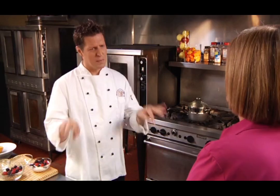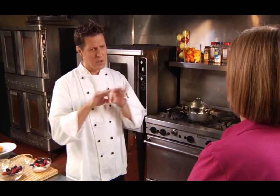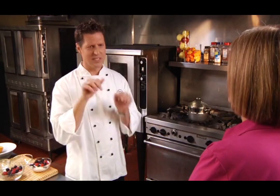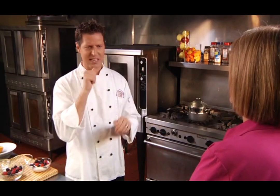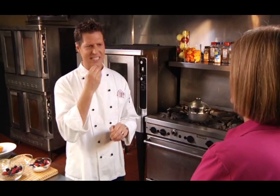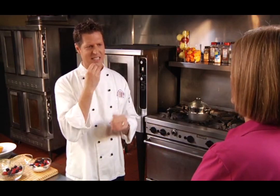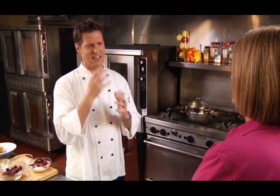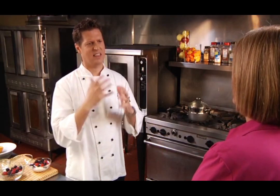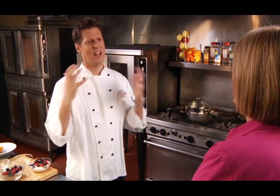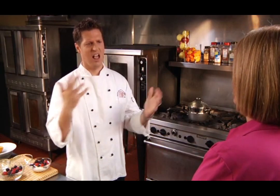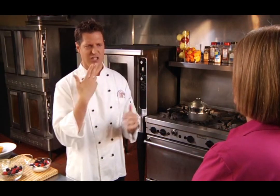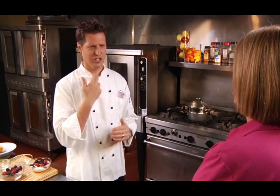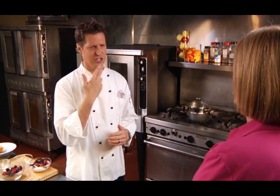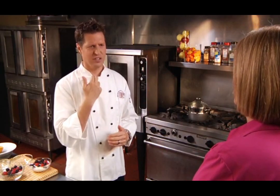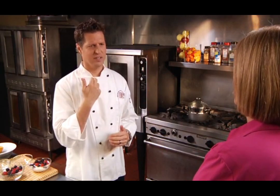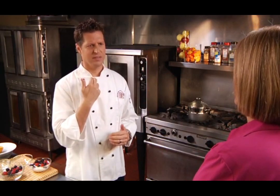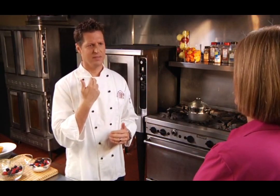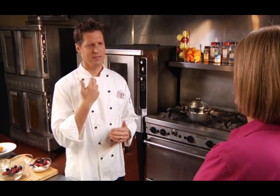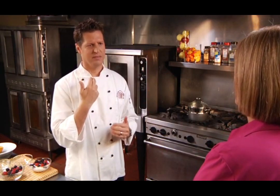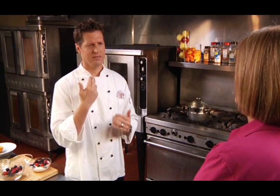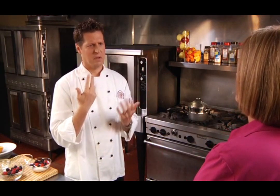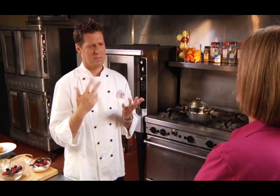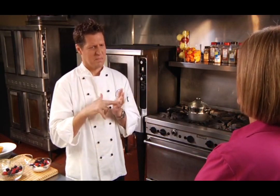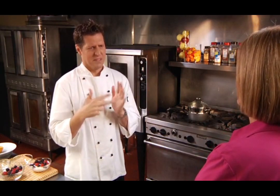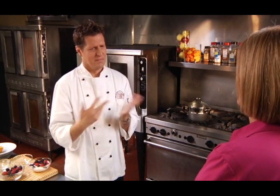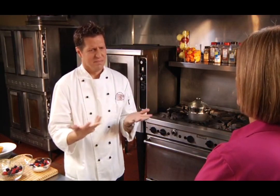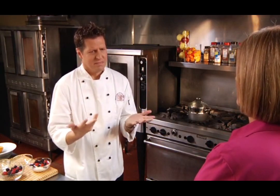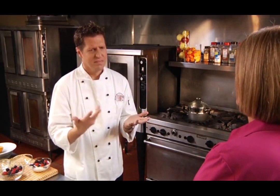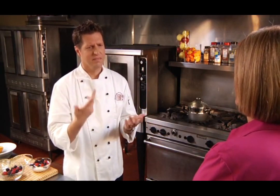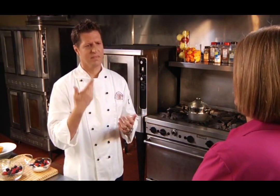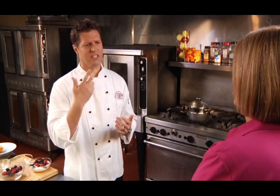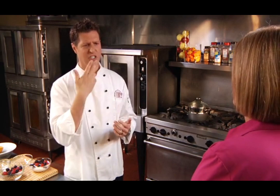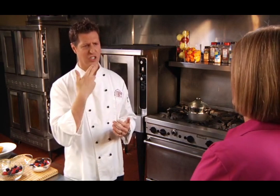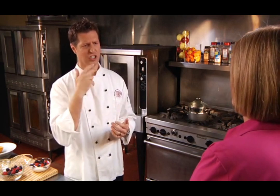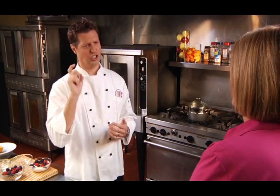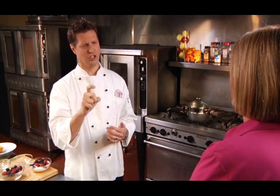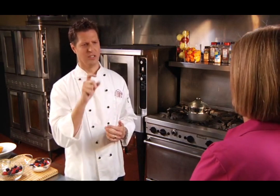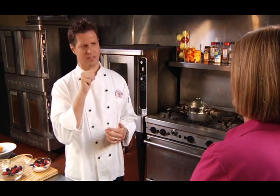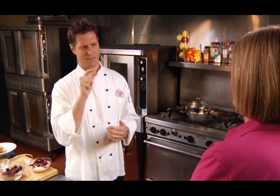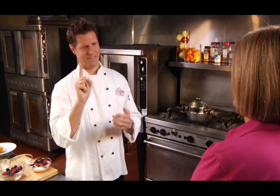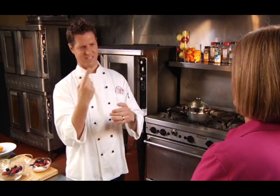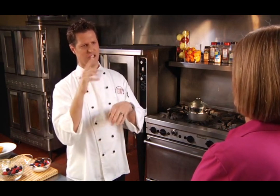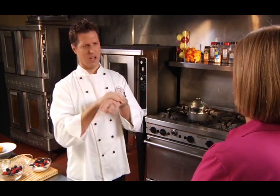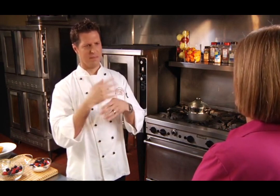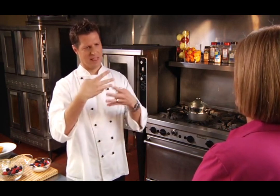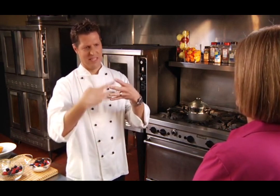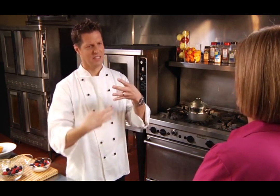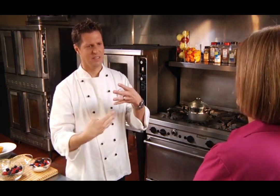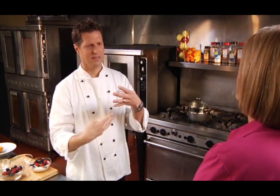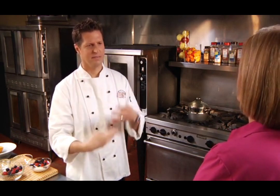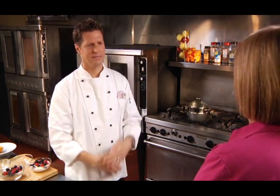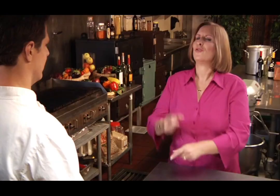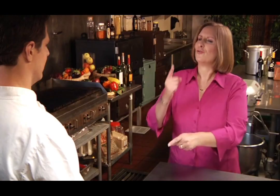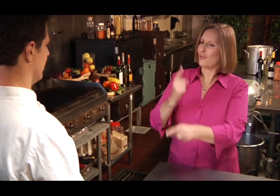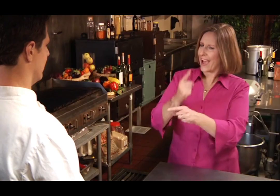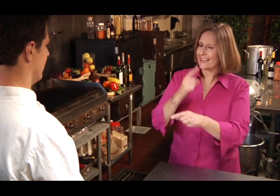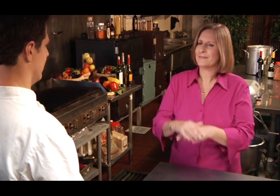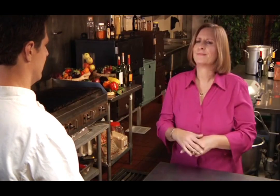Since it is also important not to consume a lot of added sugars, sugar should not be among the first ingredients listed. That's